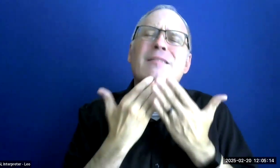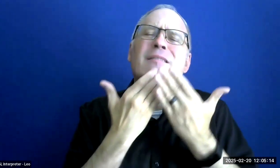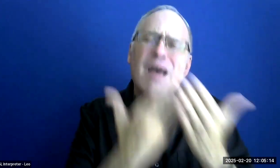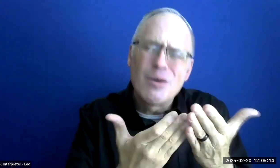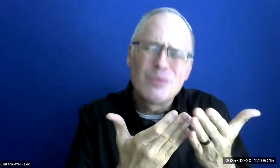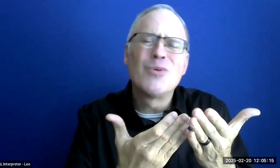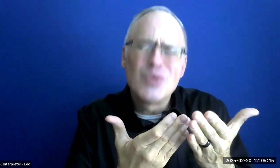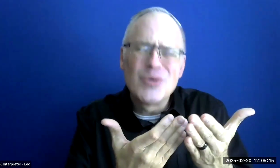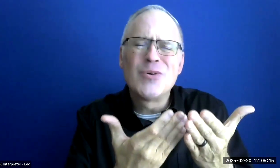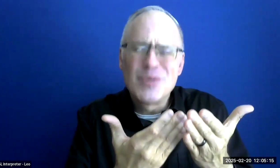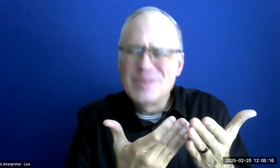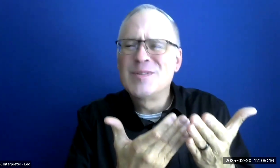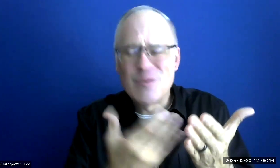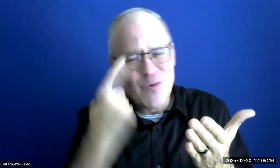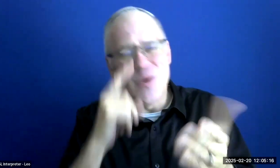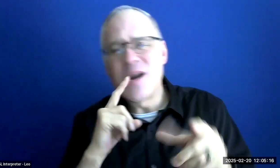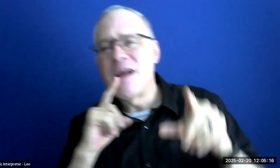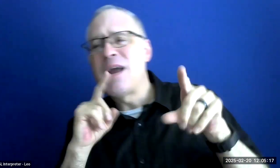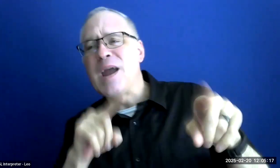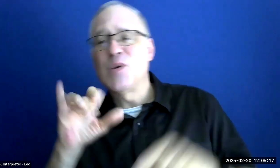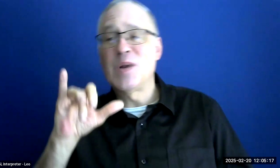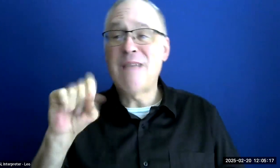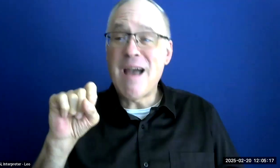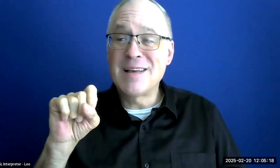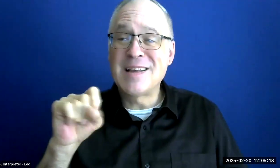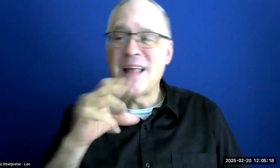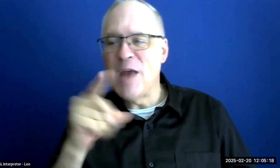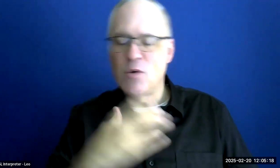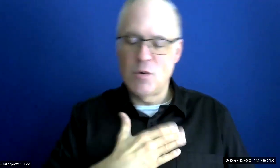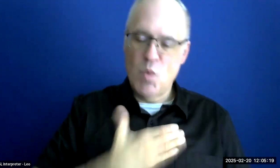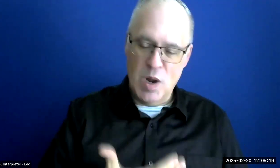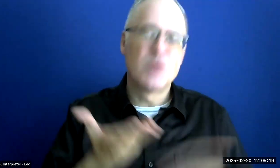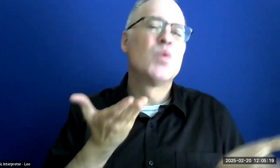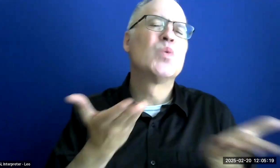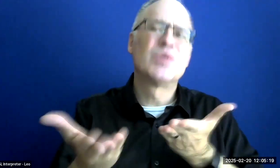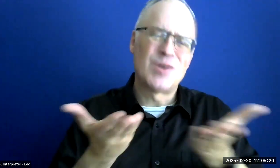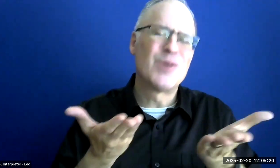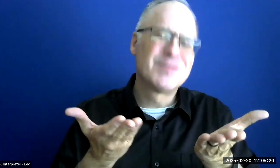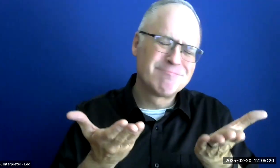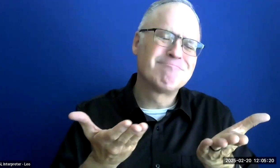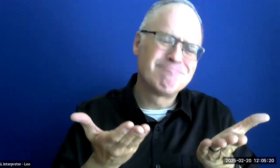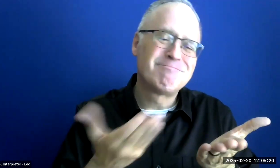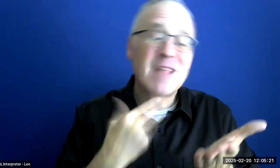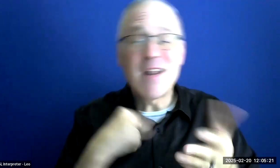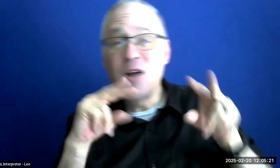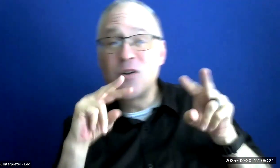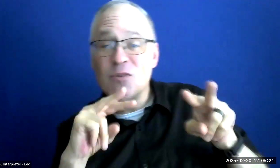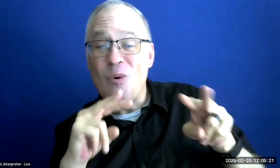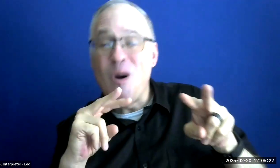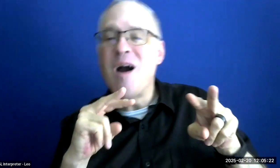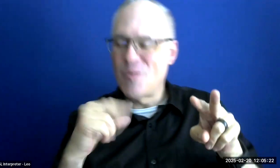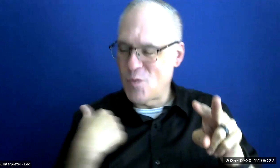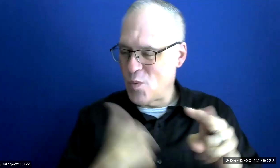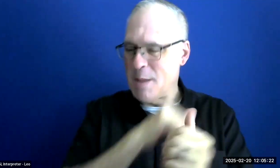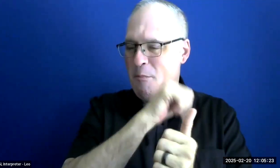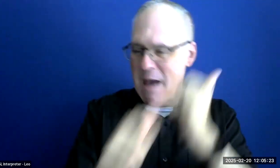your answer of yes and your willingness to serve. I look forward to us getting regionalization